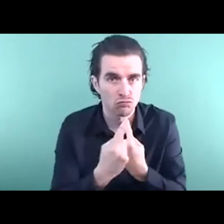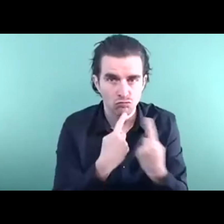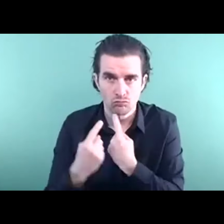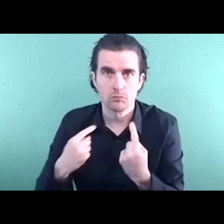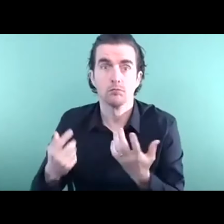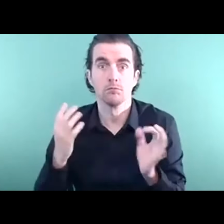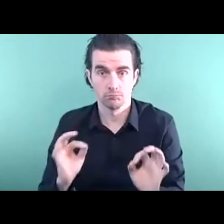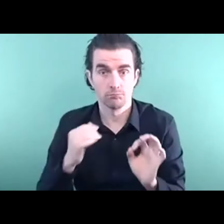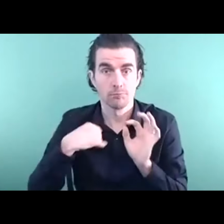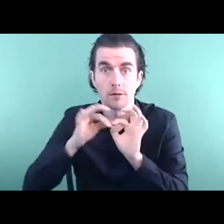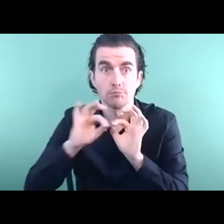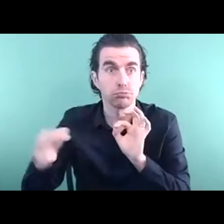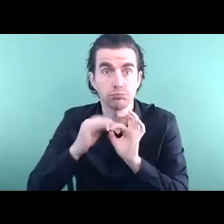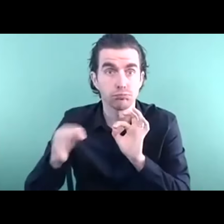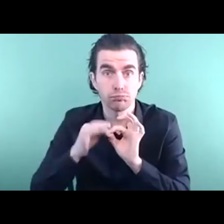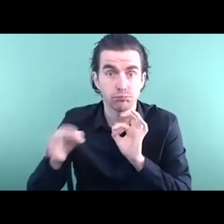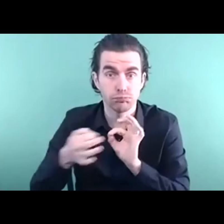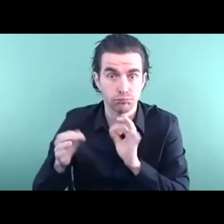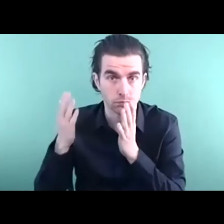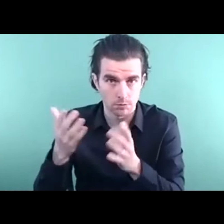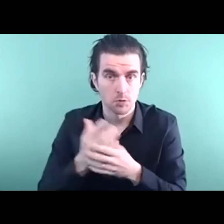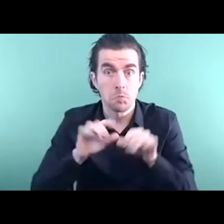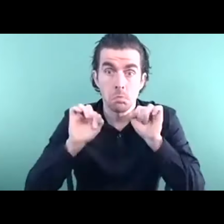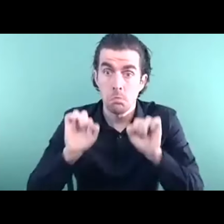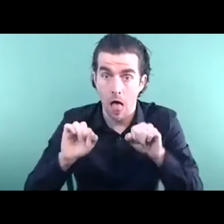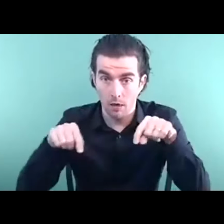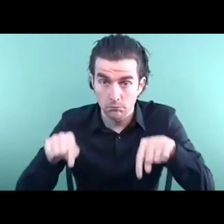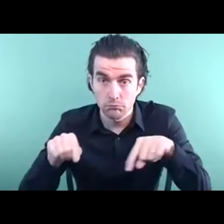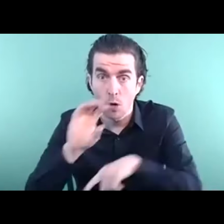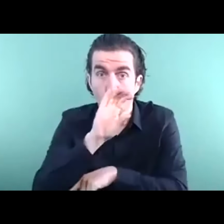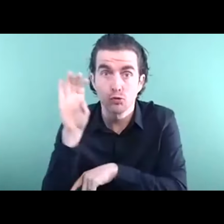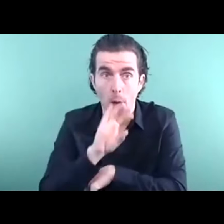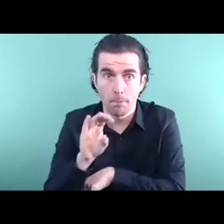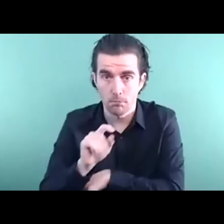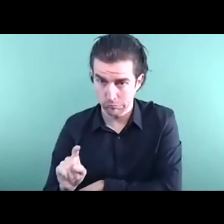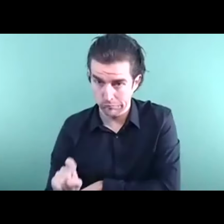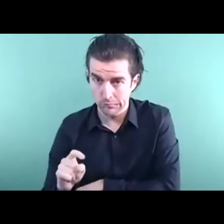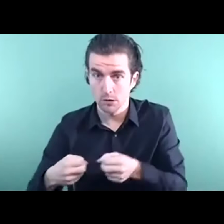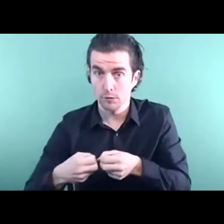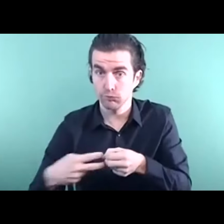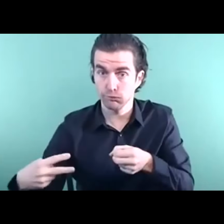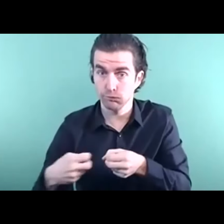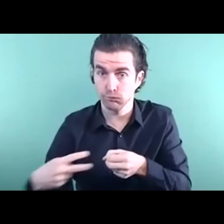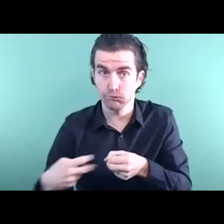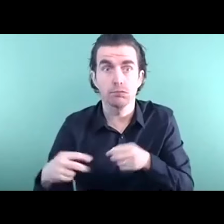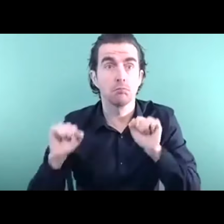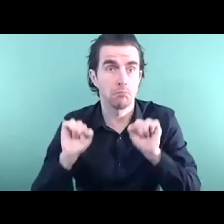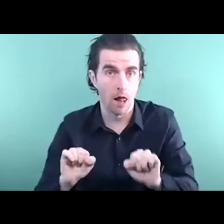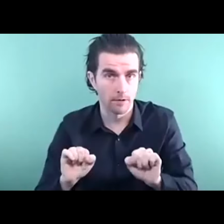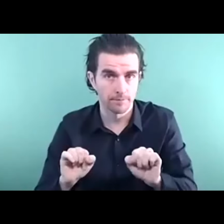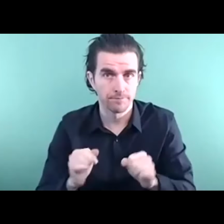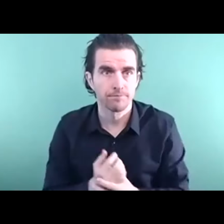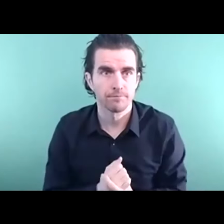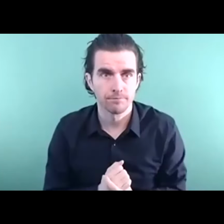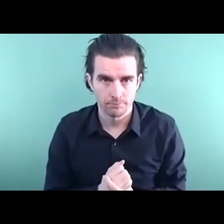in turns. Thank you, guys. So what we will do with the panel session is that in between each